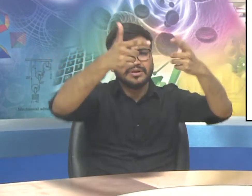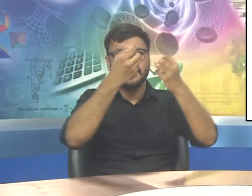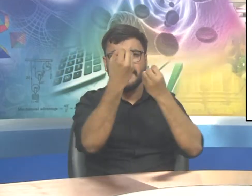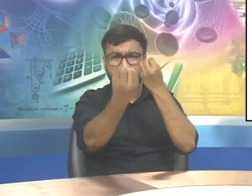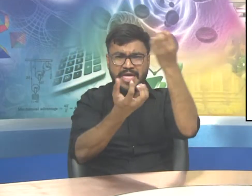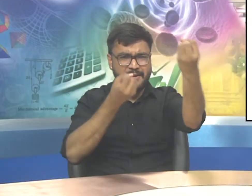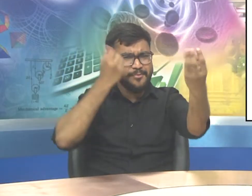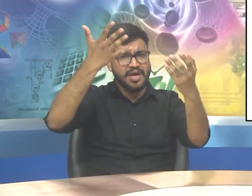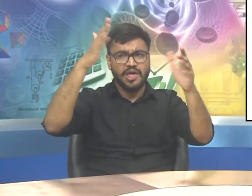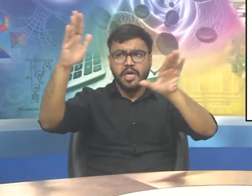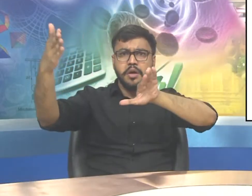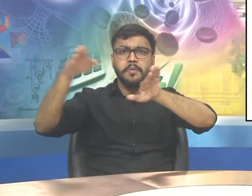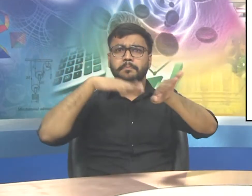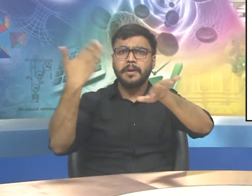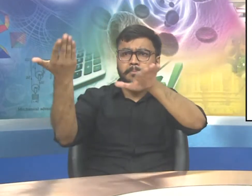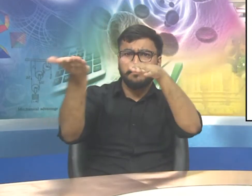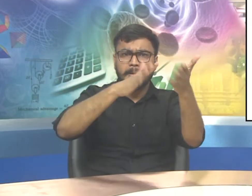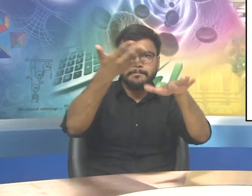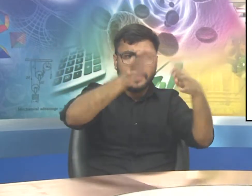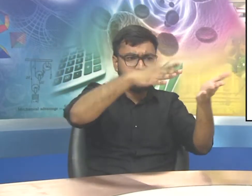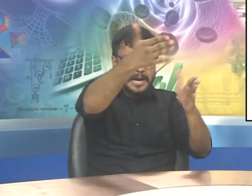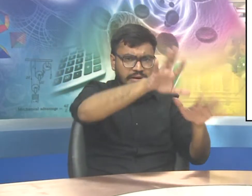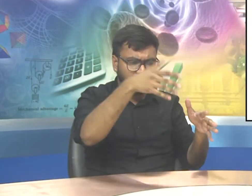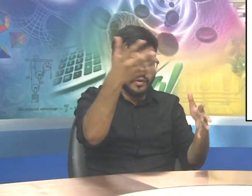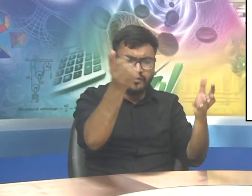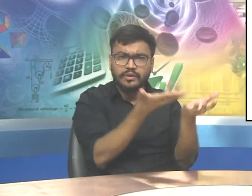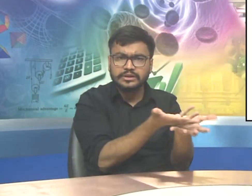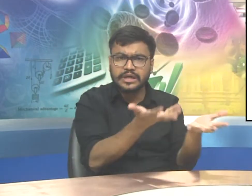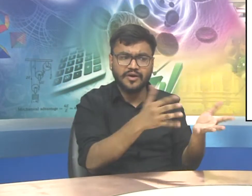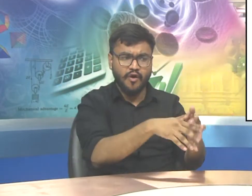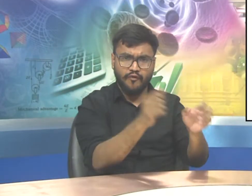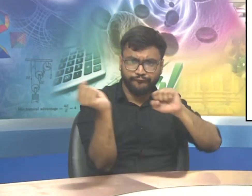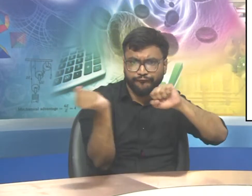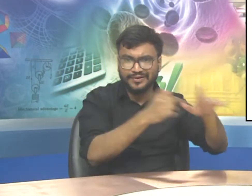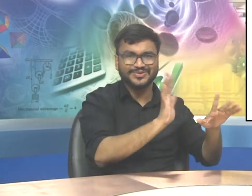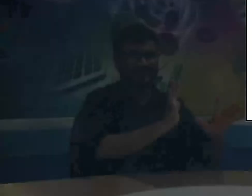And also they used plants and animal waste as manure